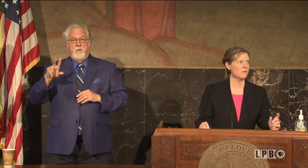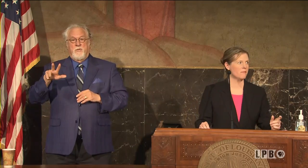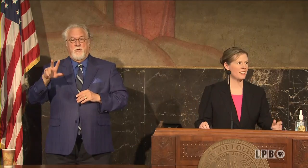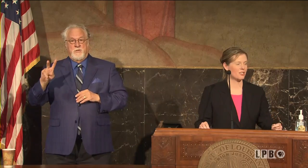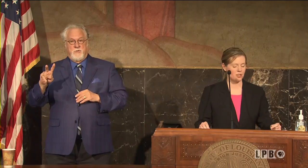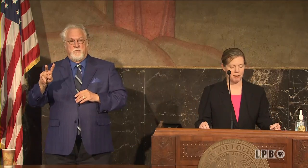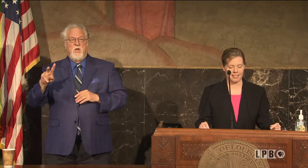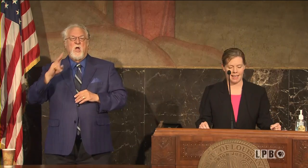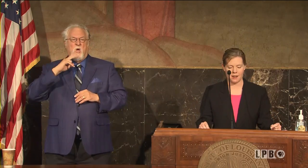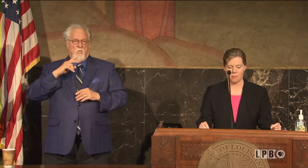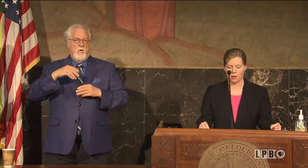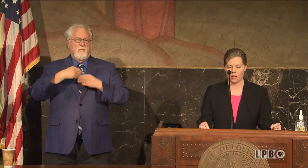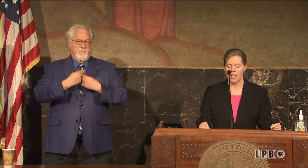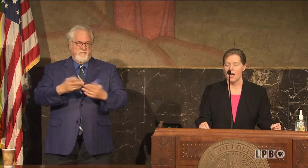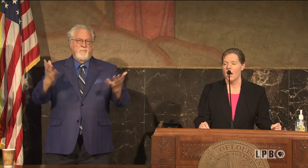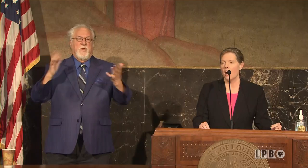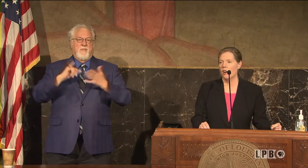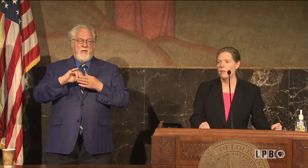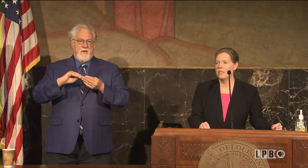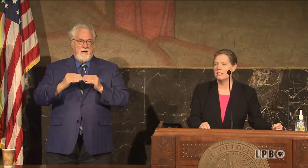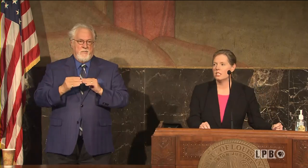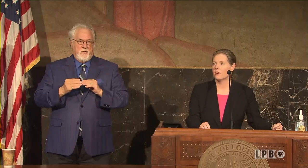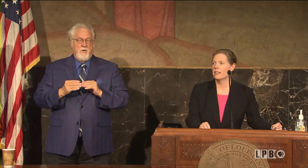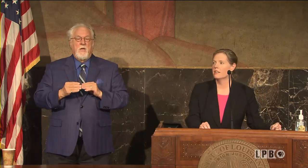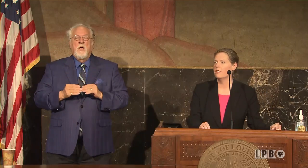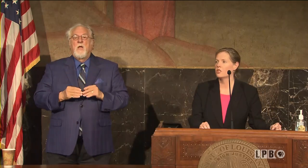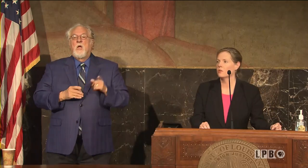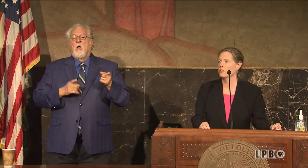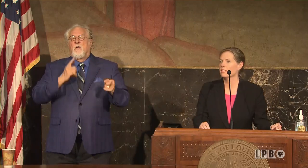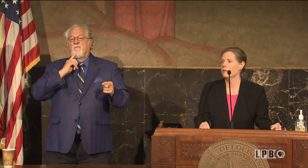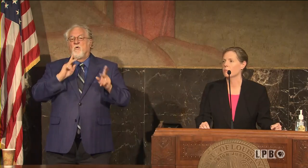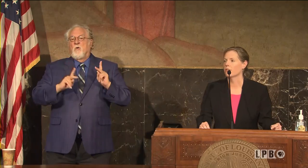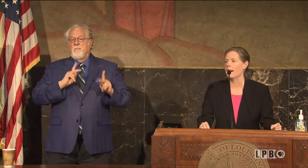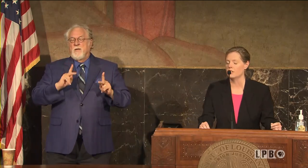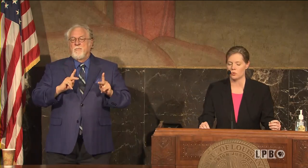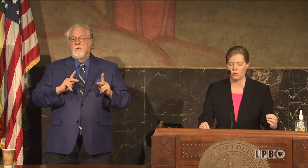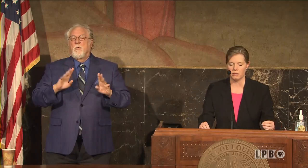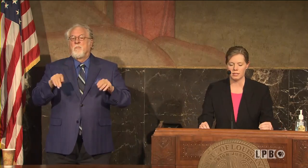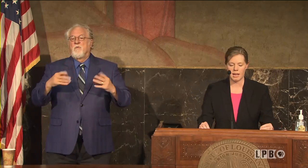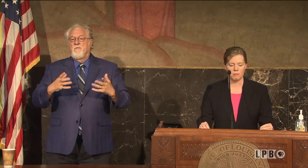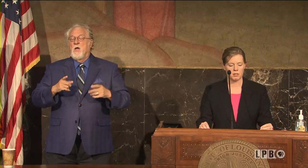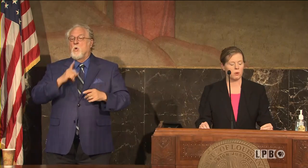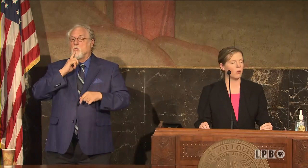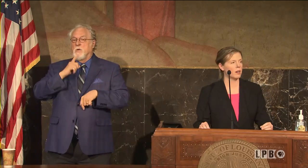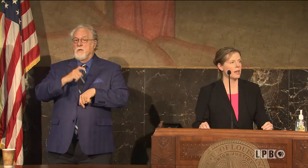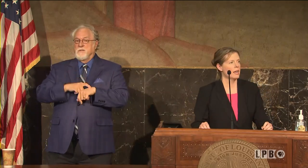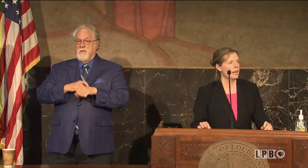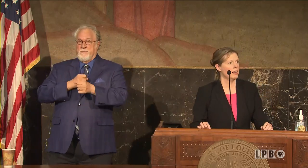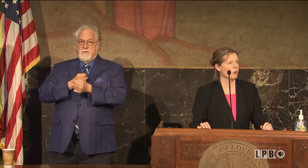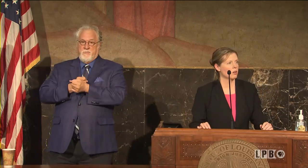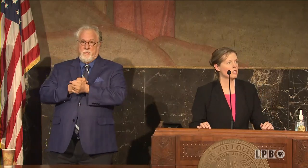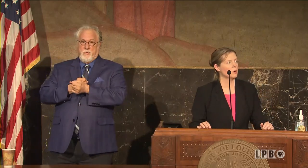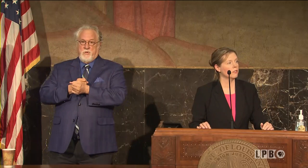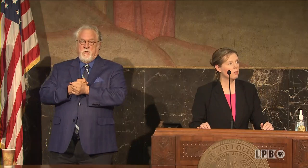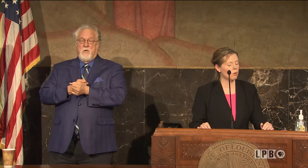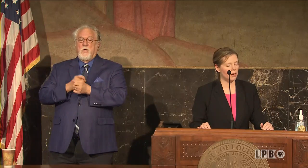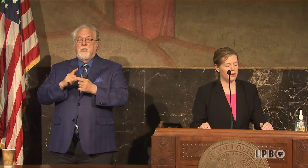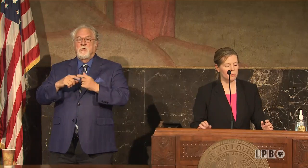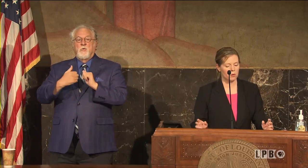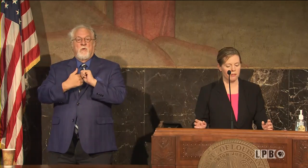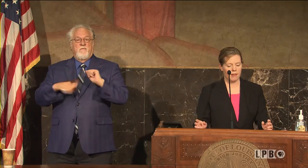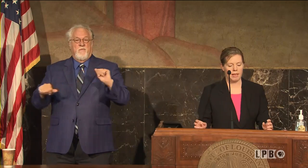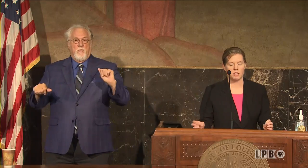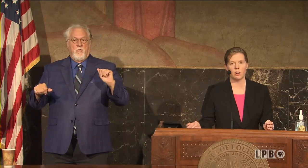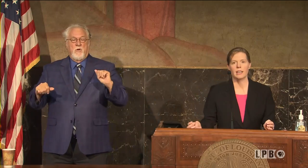833-333-1132, and we'll make sure you get that number. This is for individuals. It provides real-time support in order to